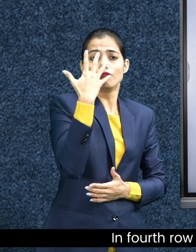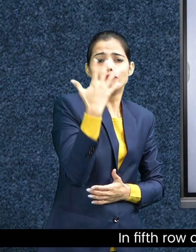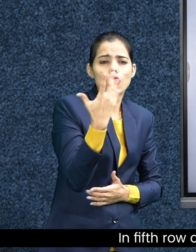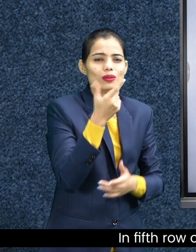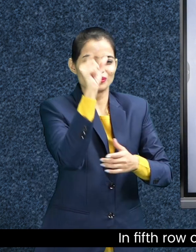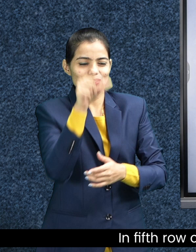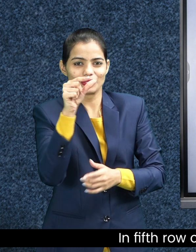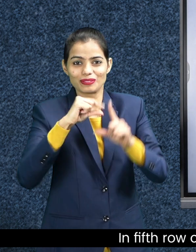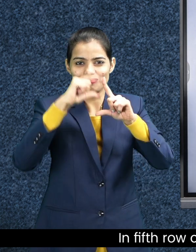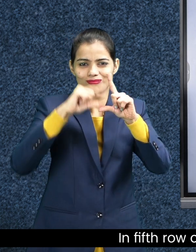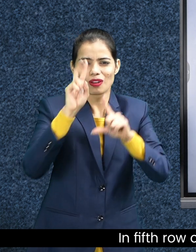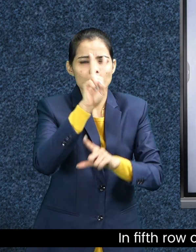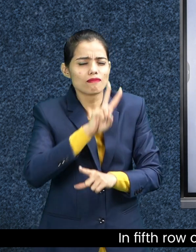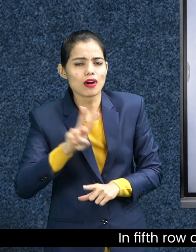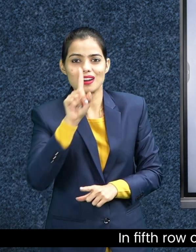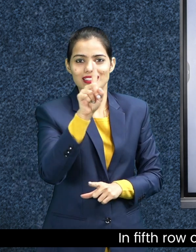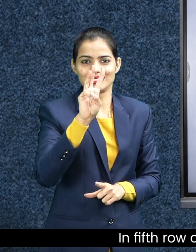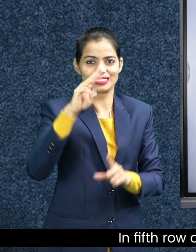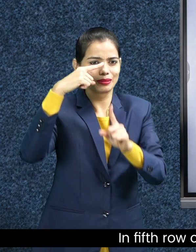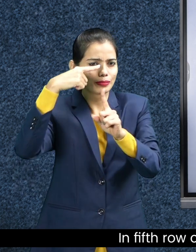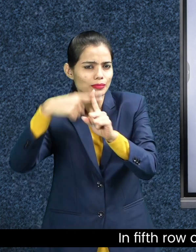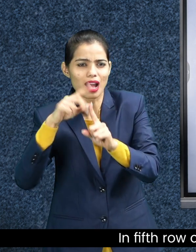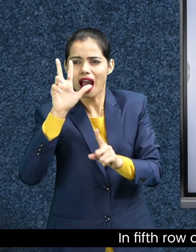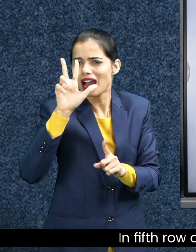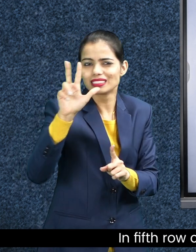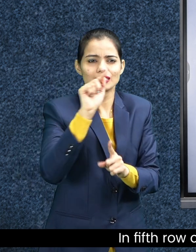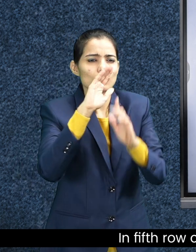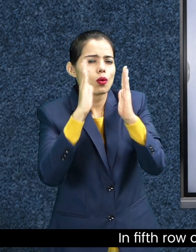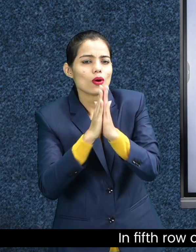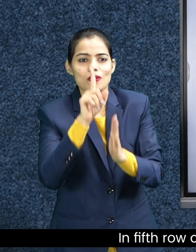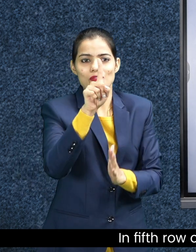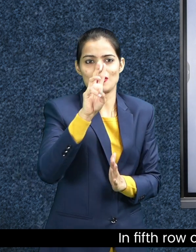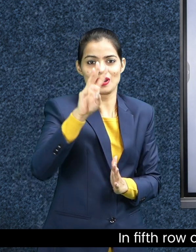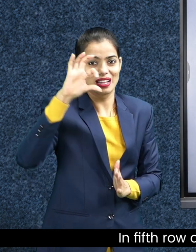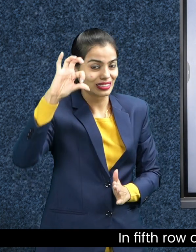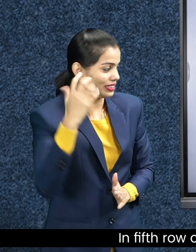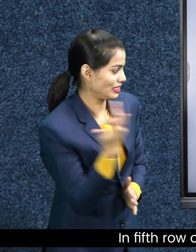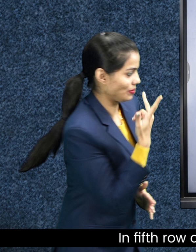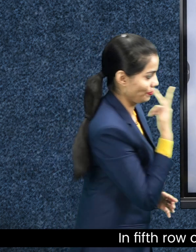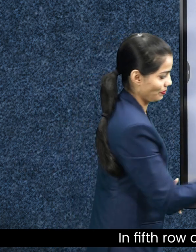In fifth row of cumulative frequency, the value is 131 plus 8 is equal to